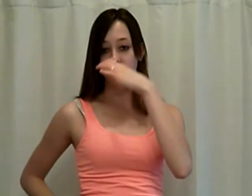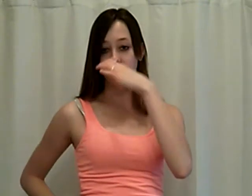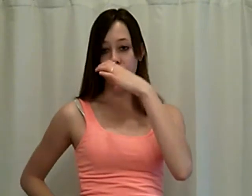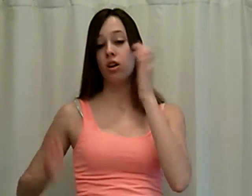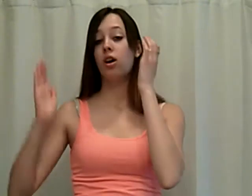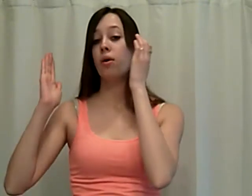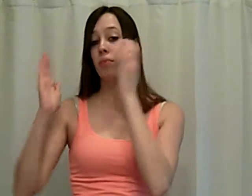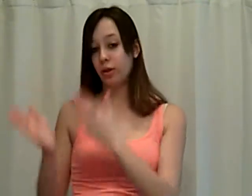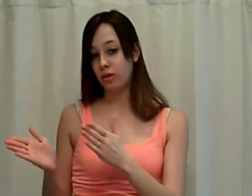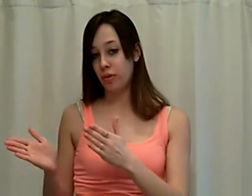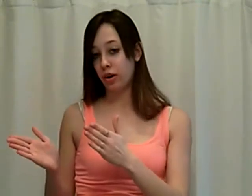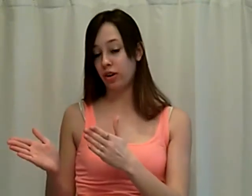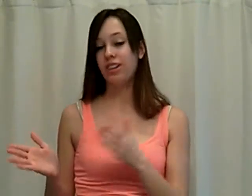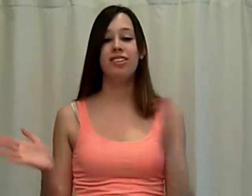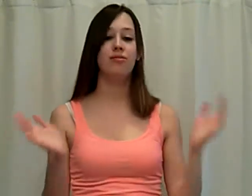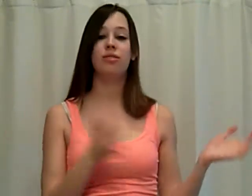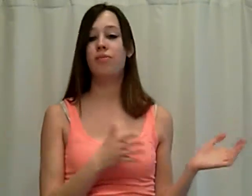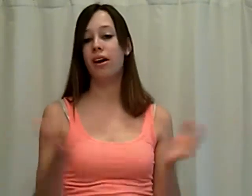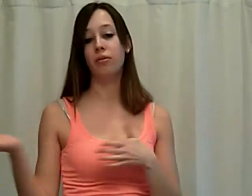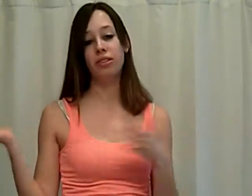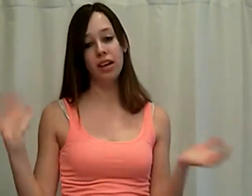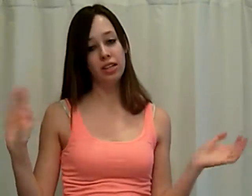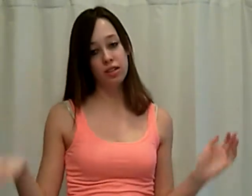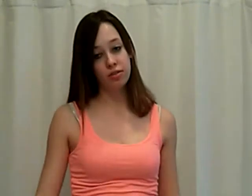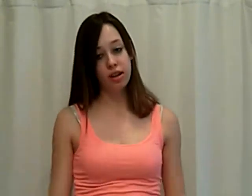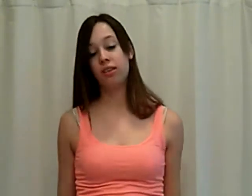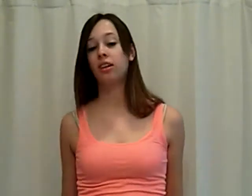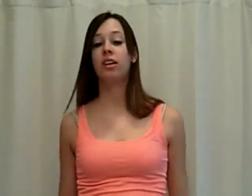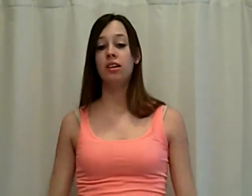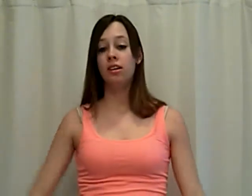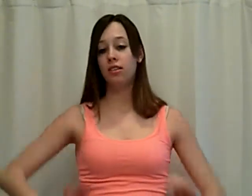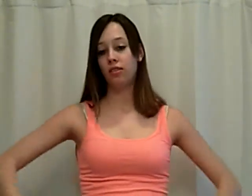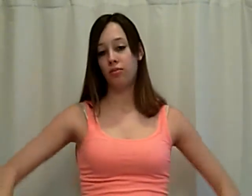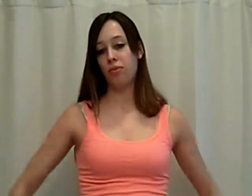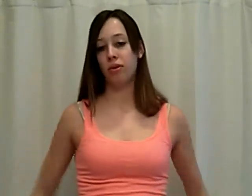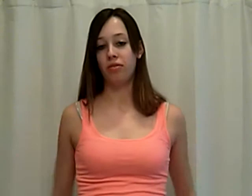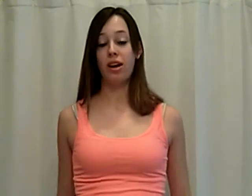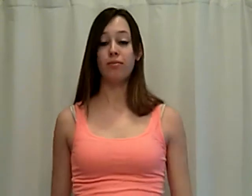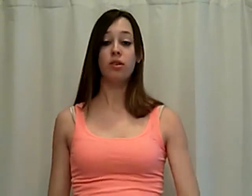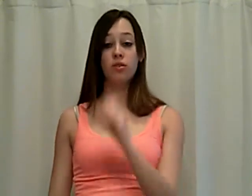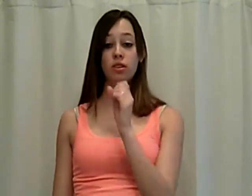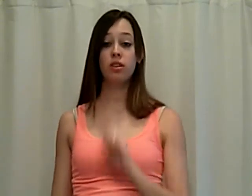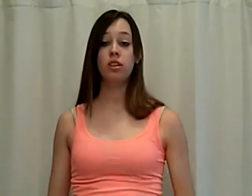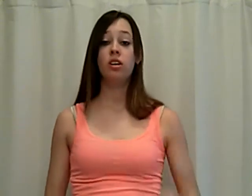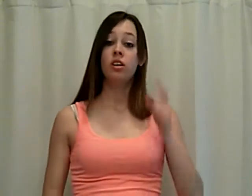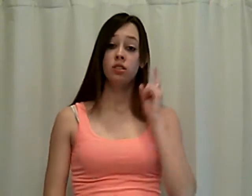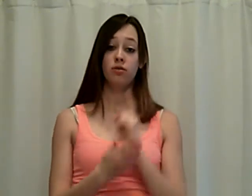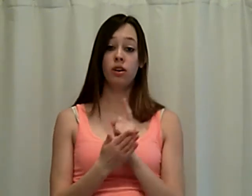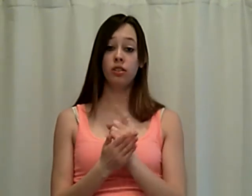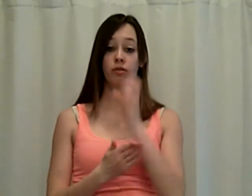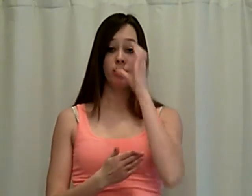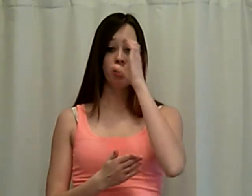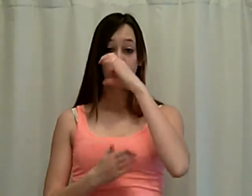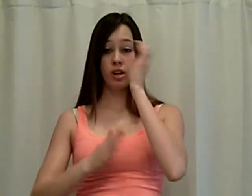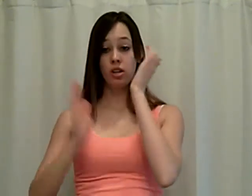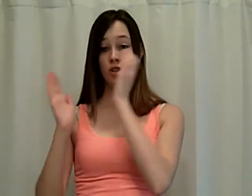strange, person marker. And it doesn't really matter what side you do it on. They're different people every time. So to fall in love with